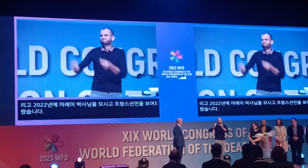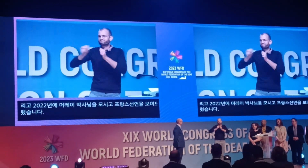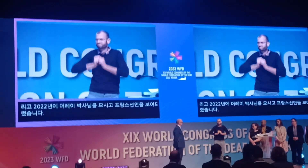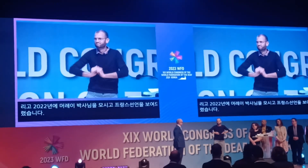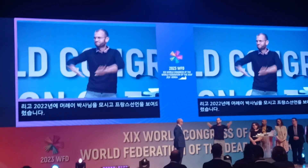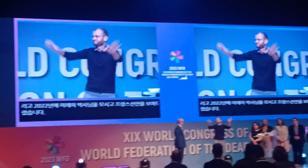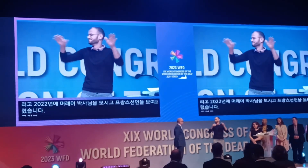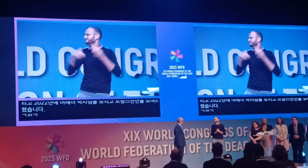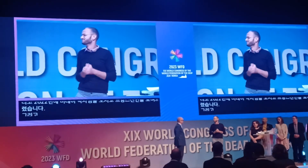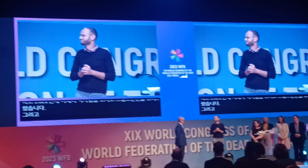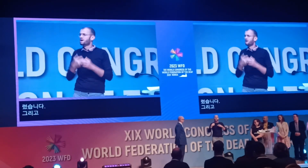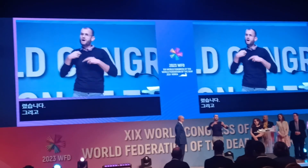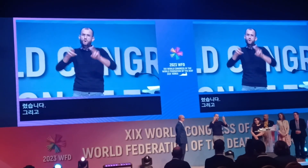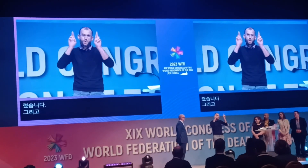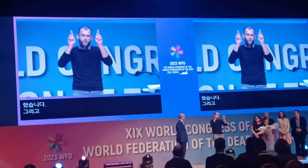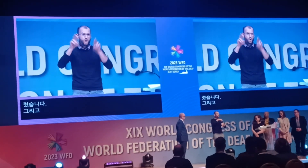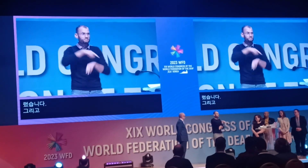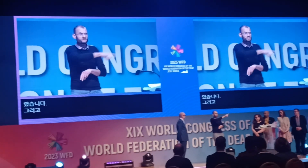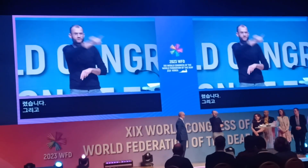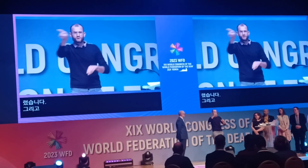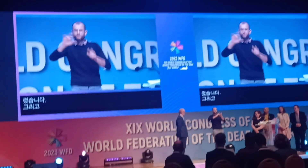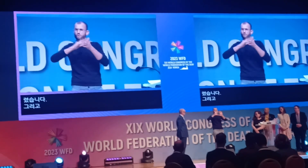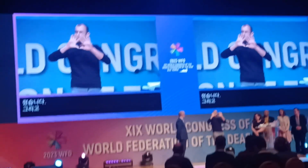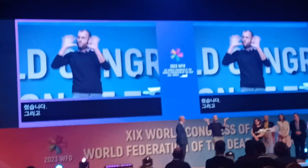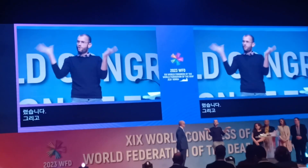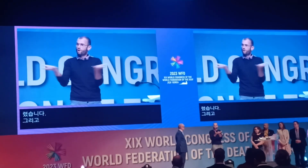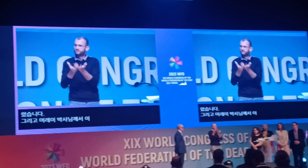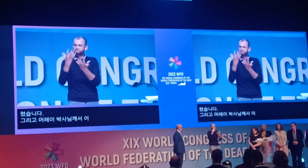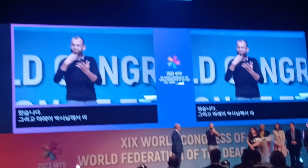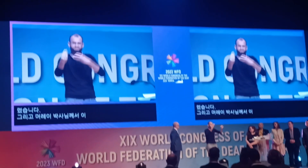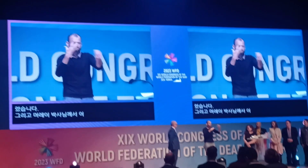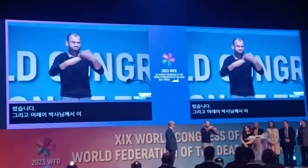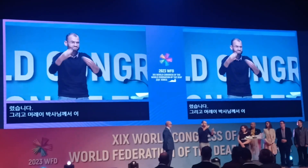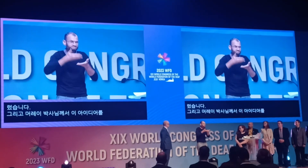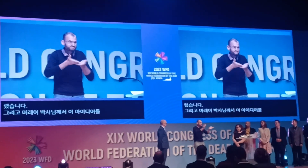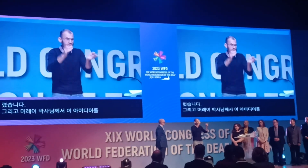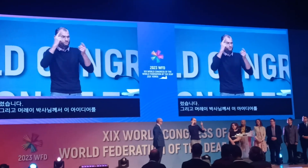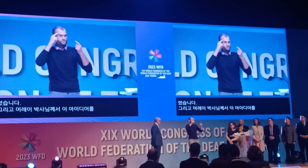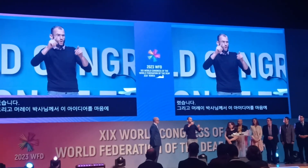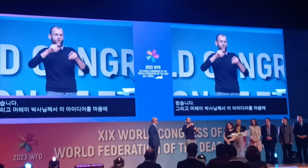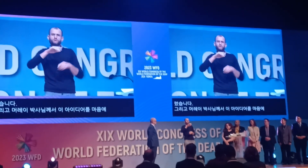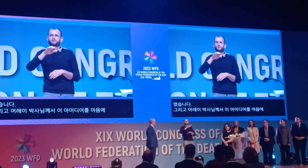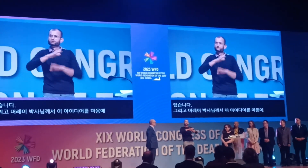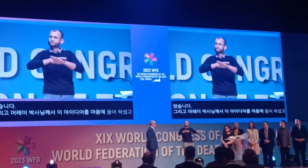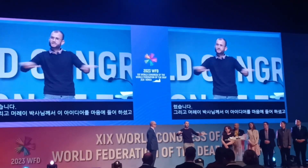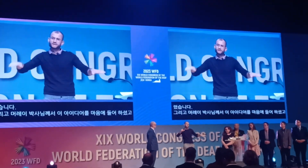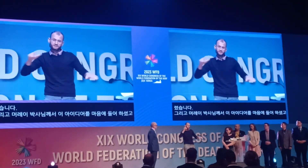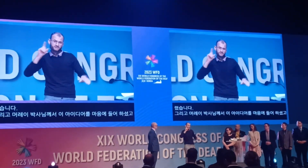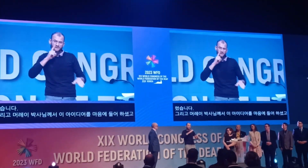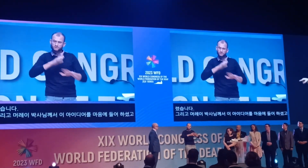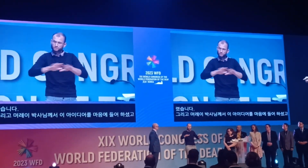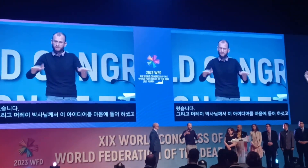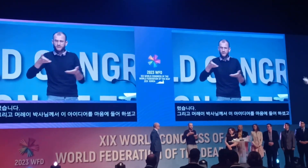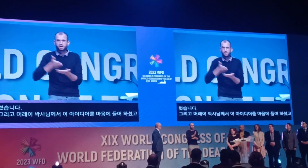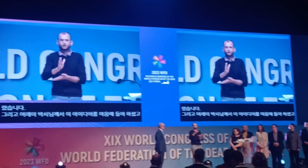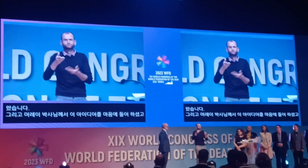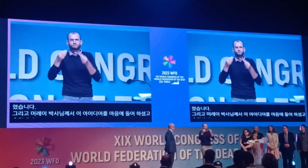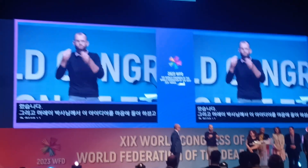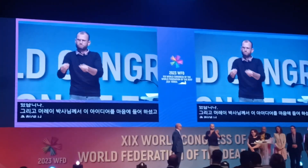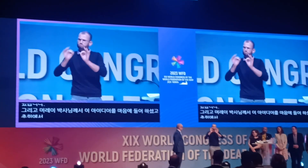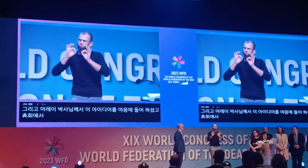idea, so we then recommended it to the General Assembly. And we hope that worldwide it helps